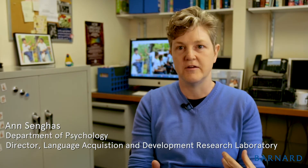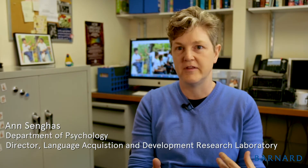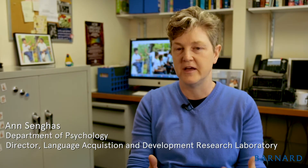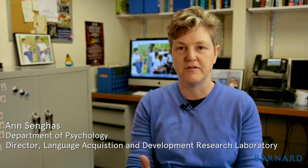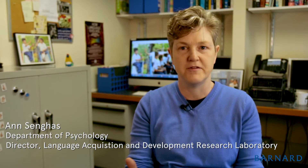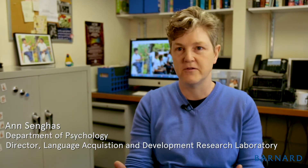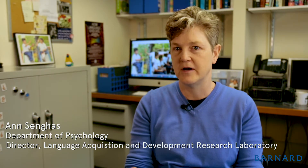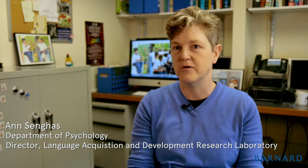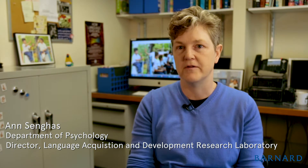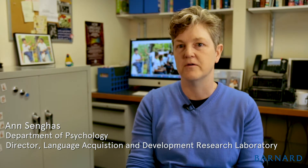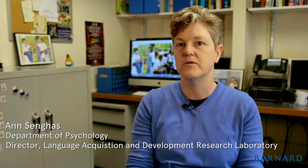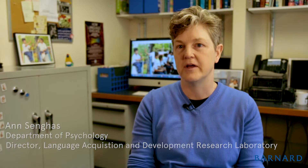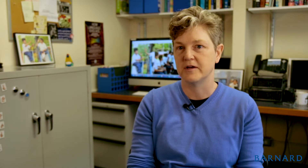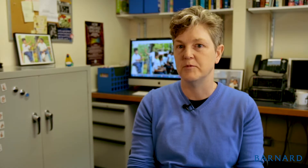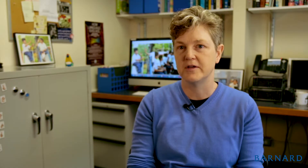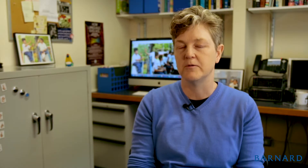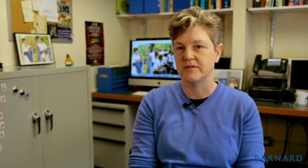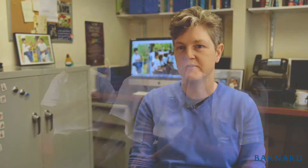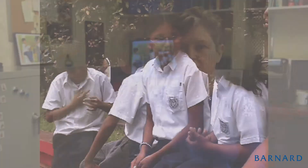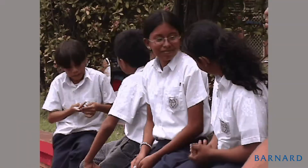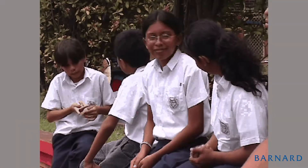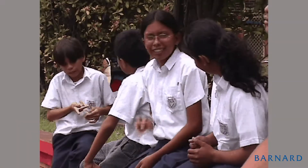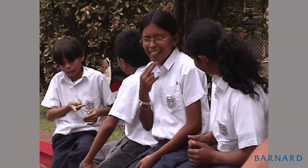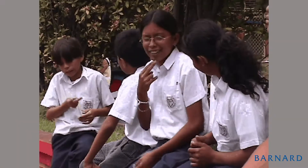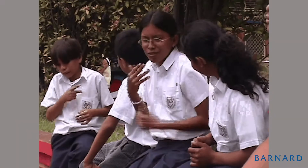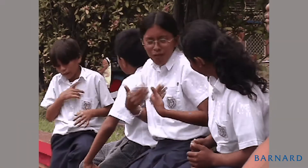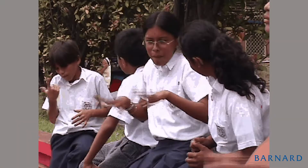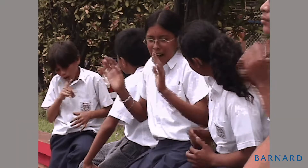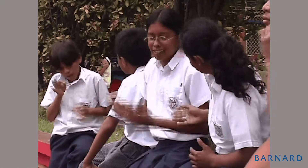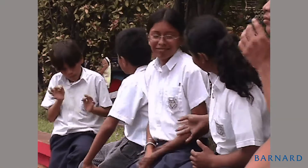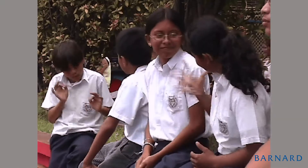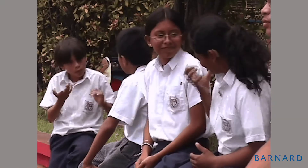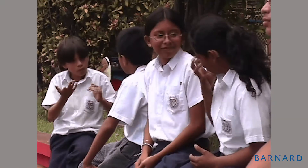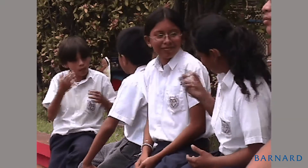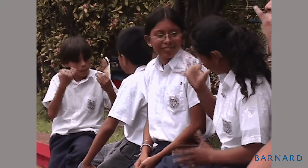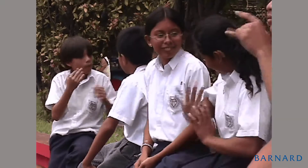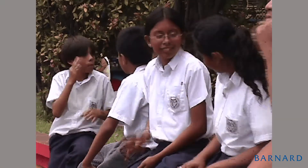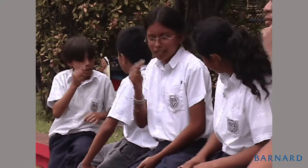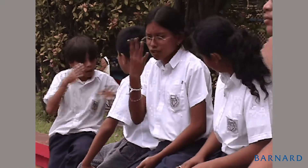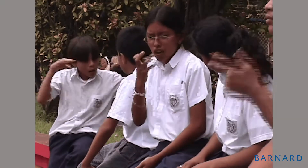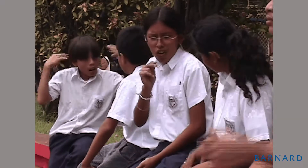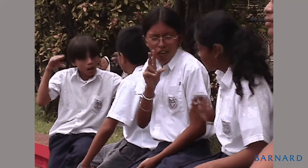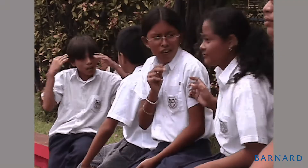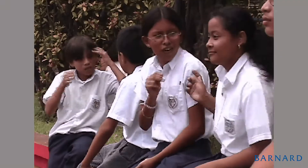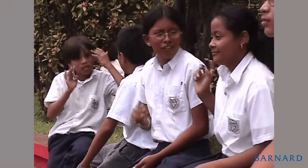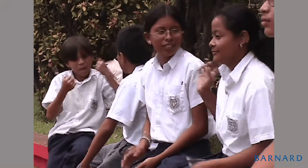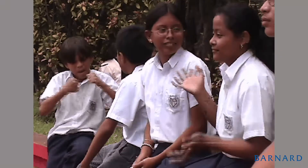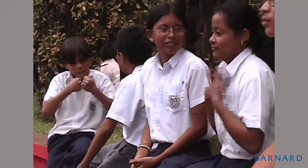they had to figure out on their own how to communicate with each other. And yet a child today, there's a full developed language around them that they can learn